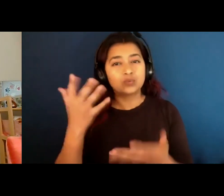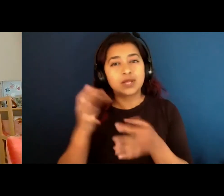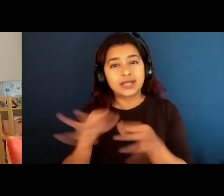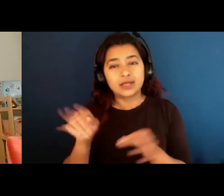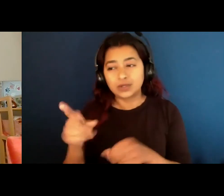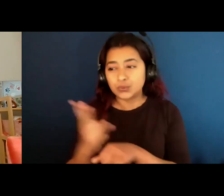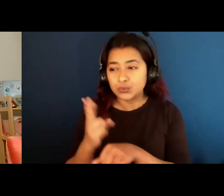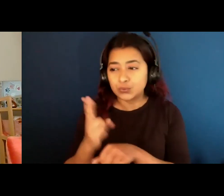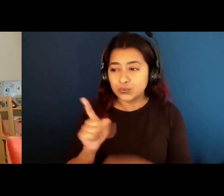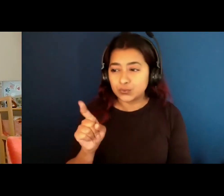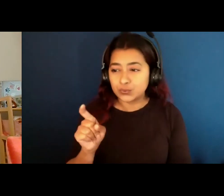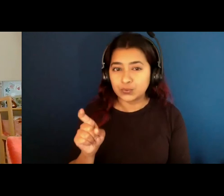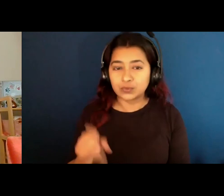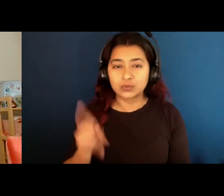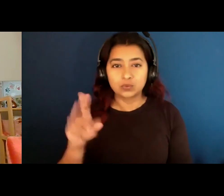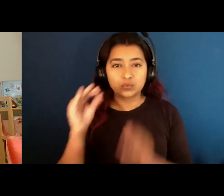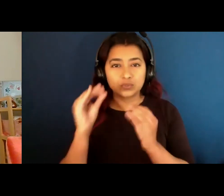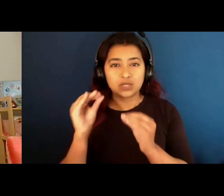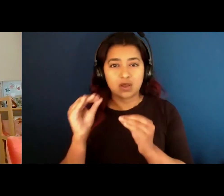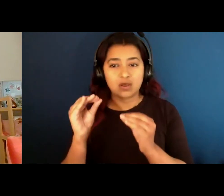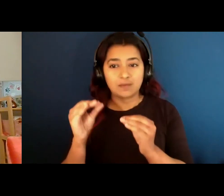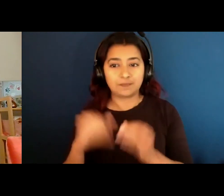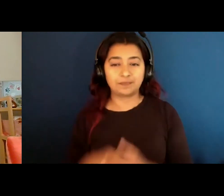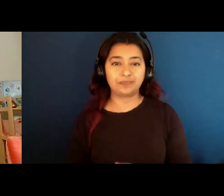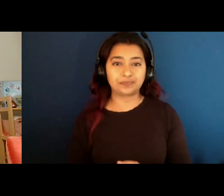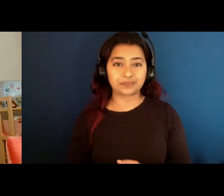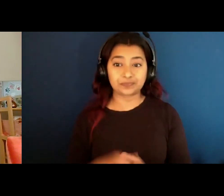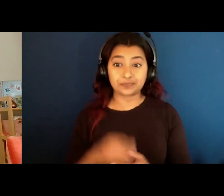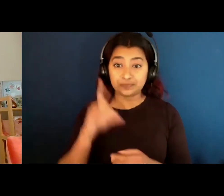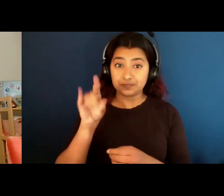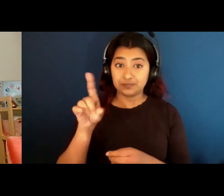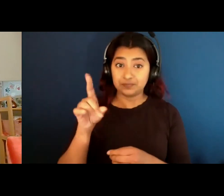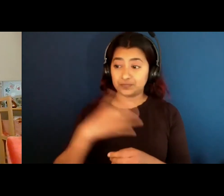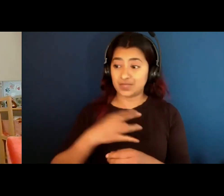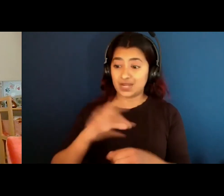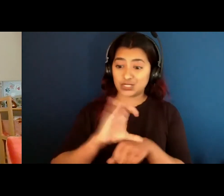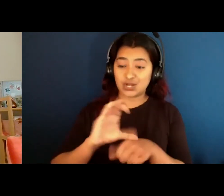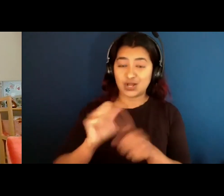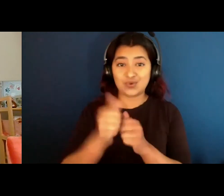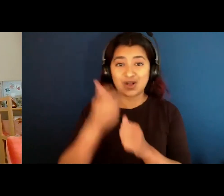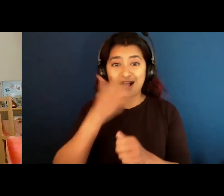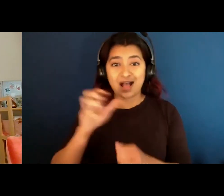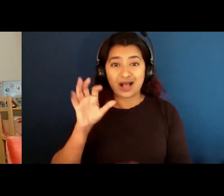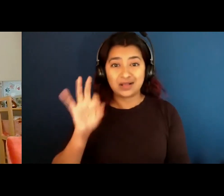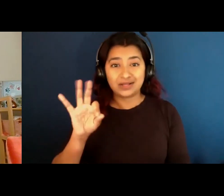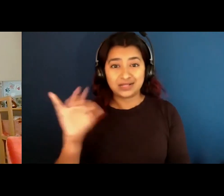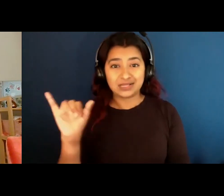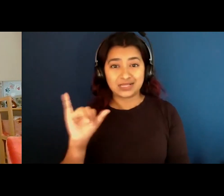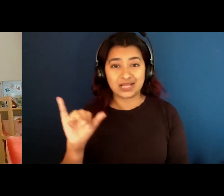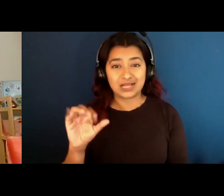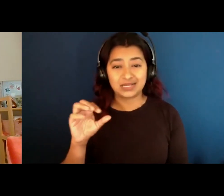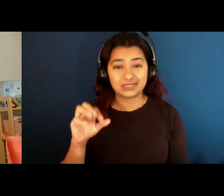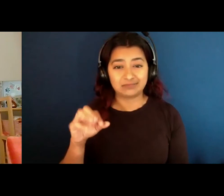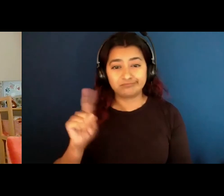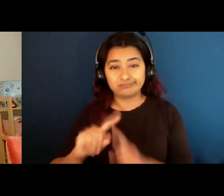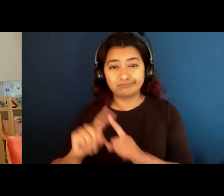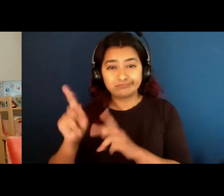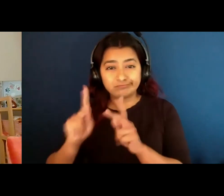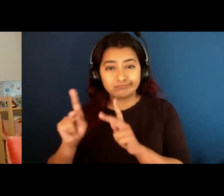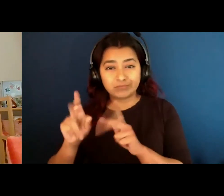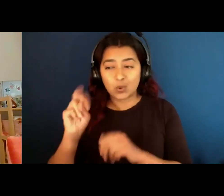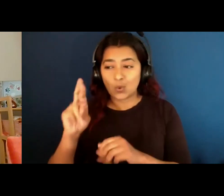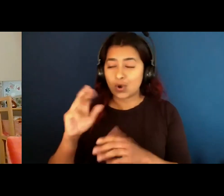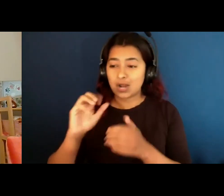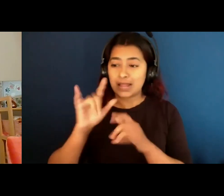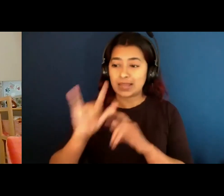speak? Who taught it to you? Did you like chocolate with hot peppers like Quince Duncan said? Or the way loving someone